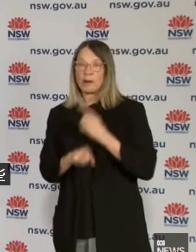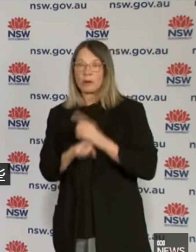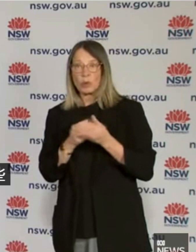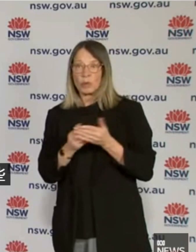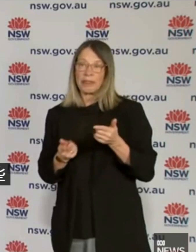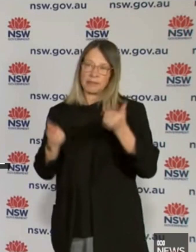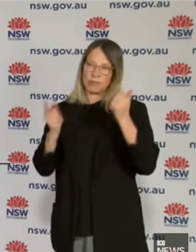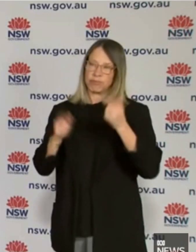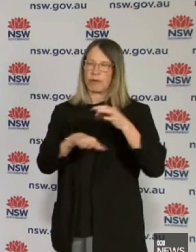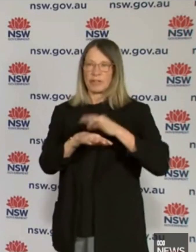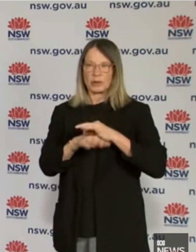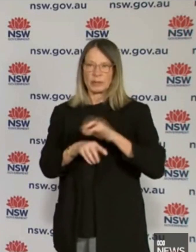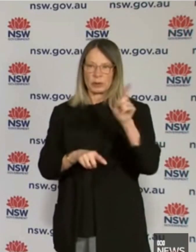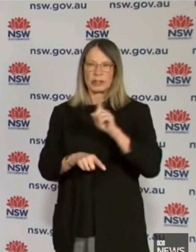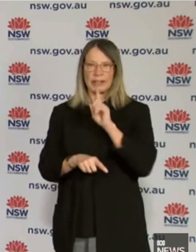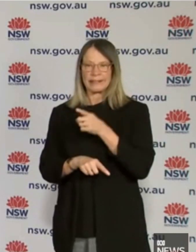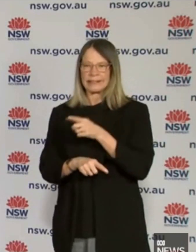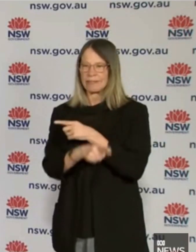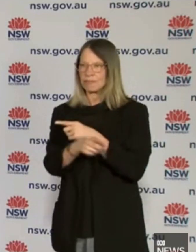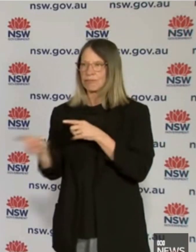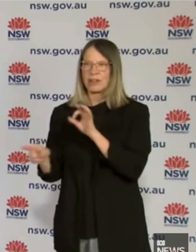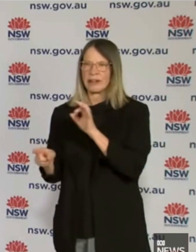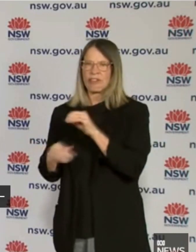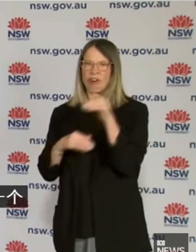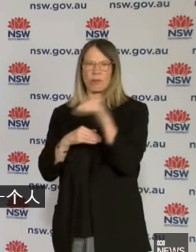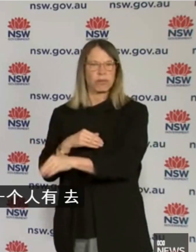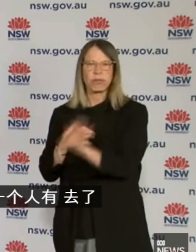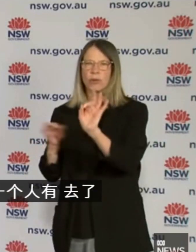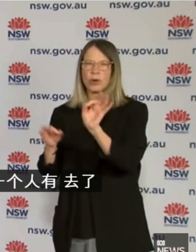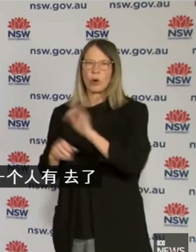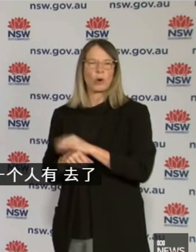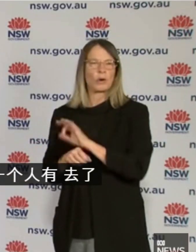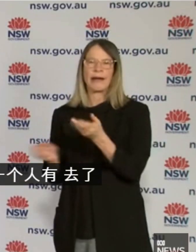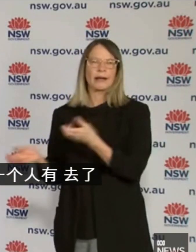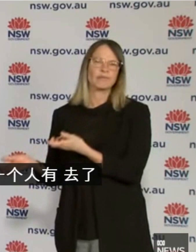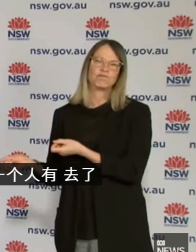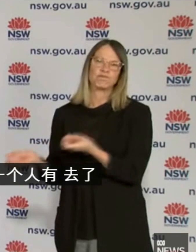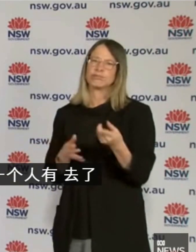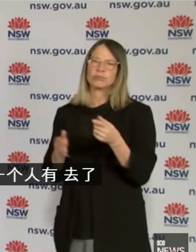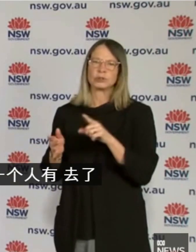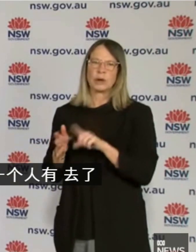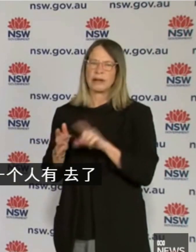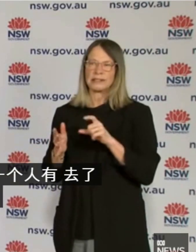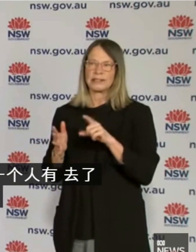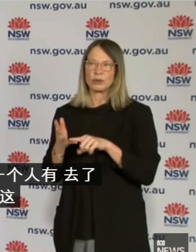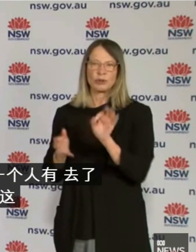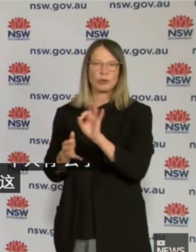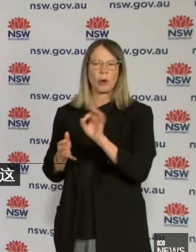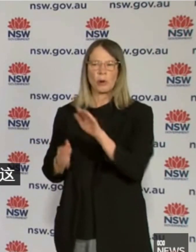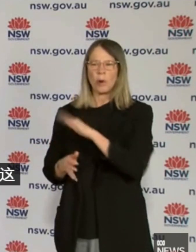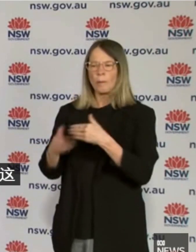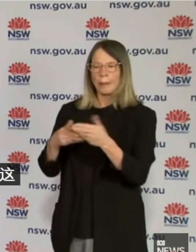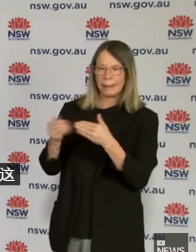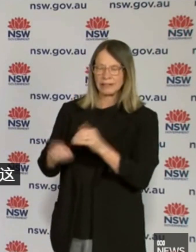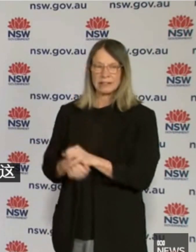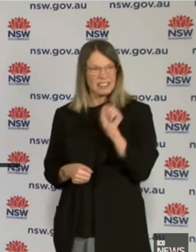patients are in a situation which is they've deteriorated. None of them have gone to ICU. They are being managed. So at this point, yes,